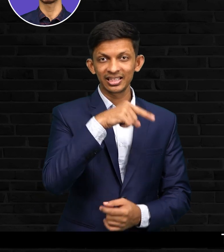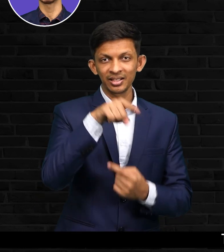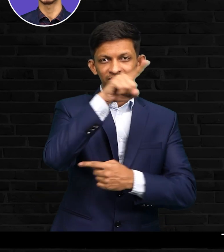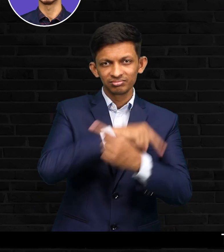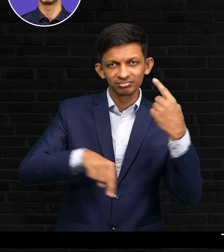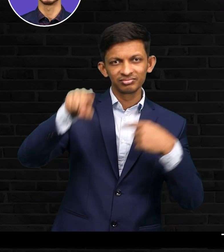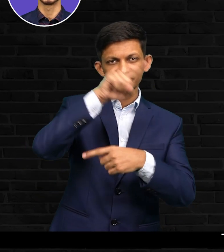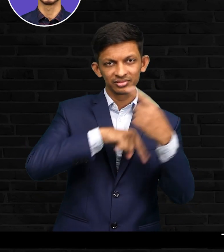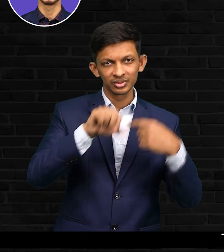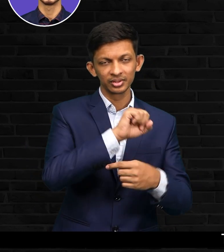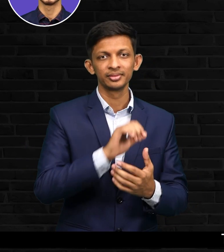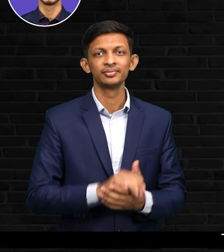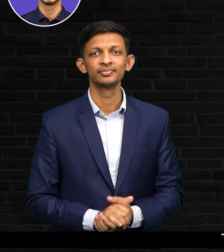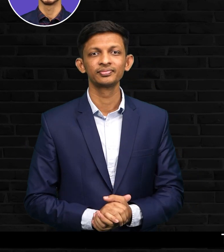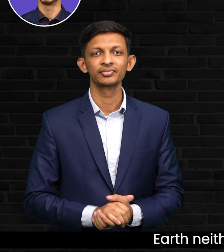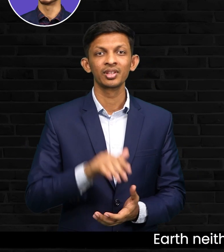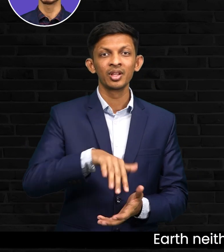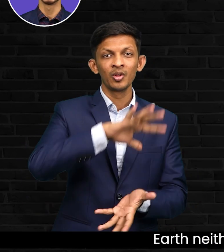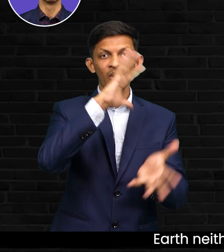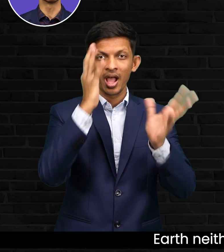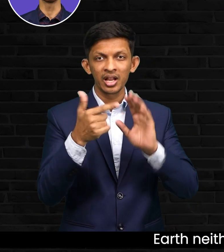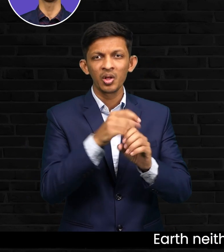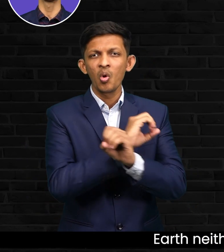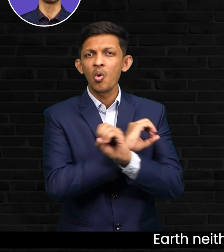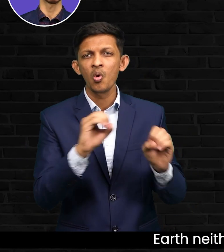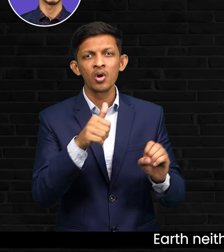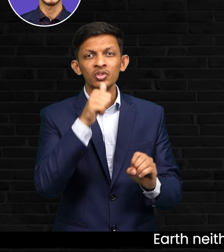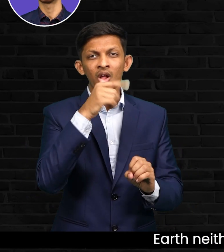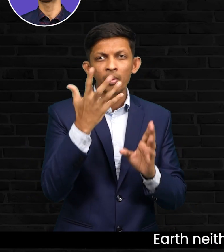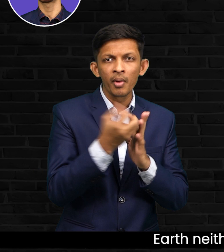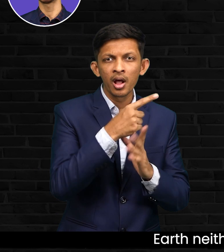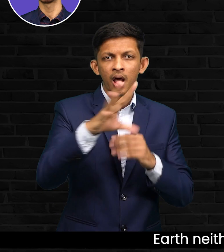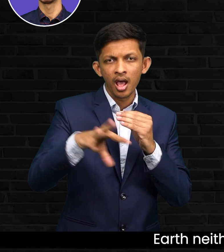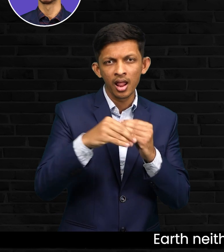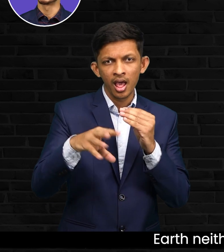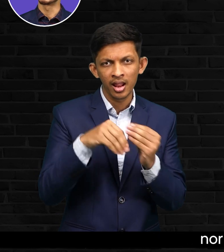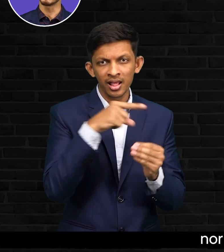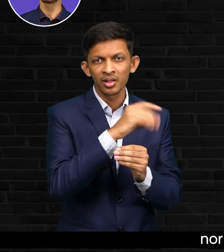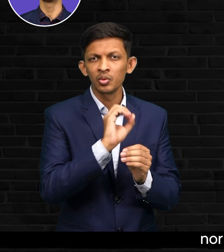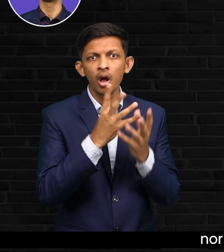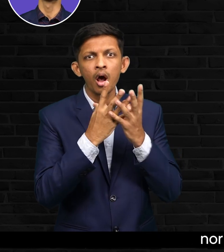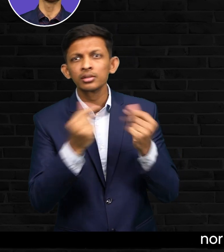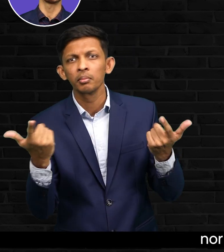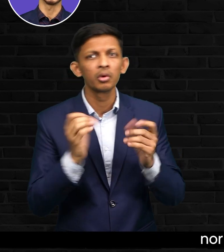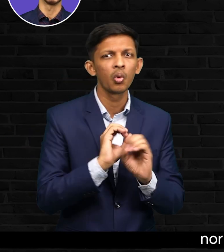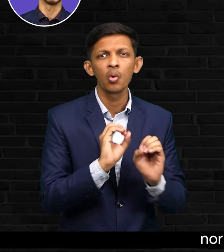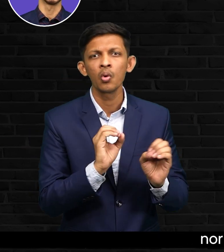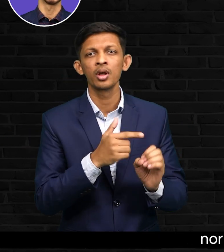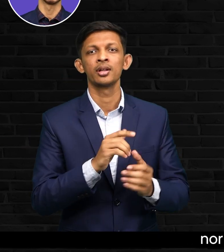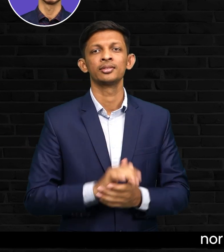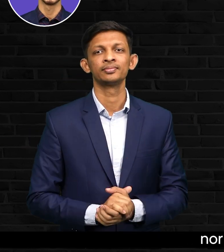The water cycle. Earth neither gets water added to it nor does it